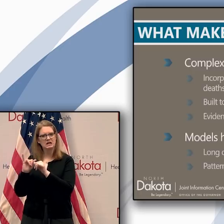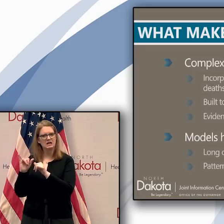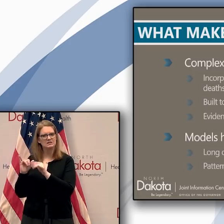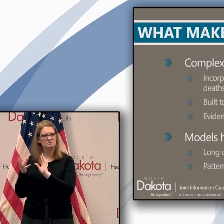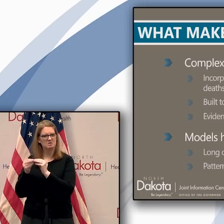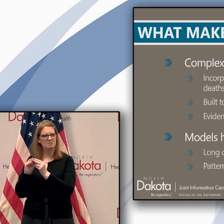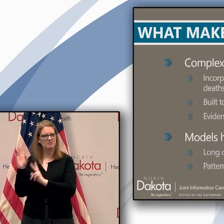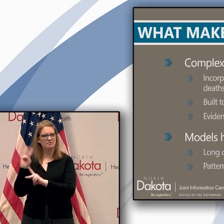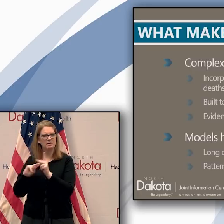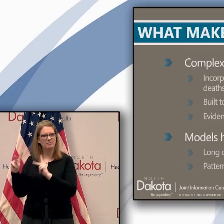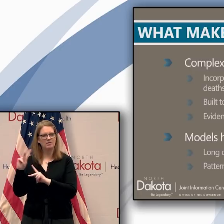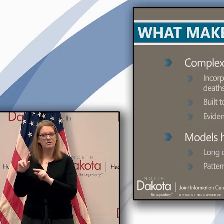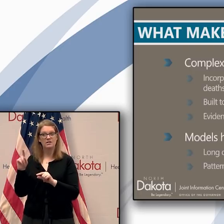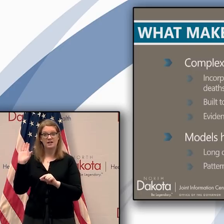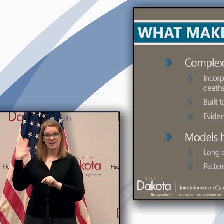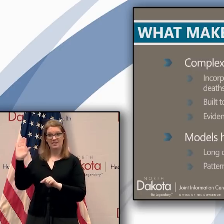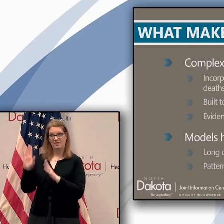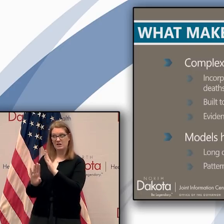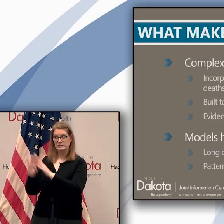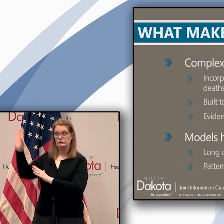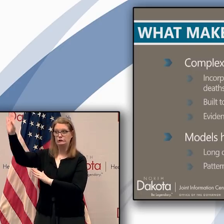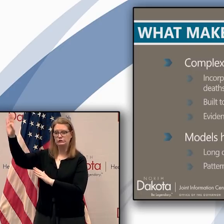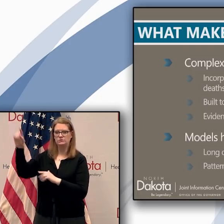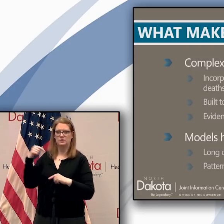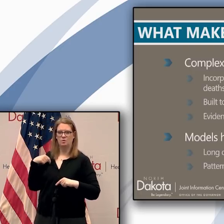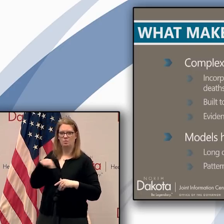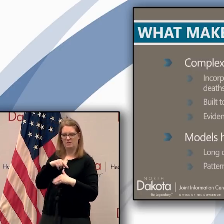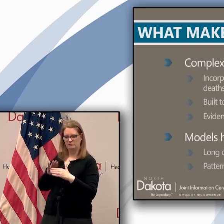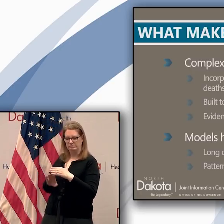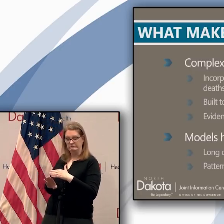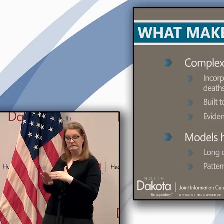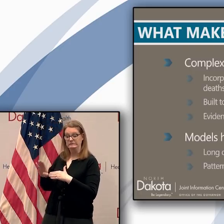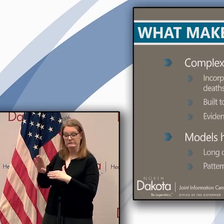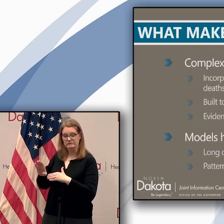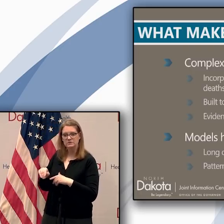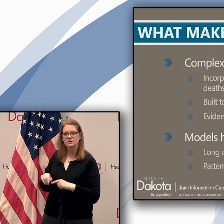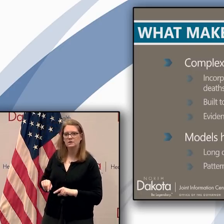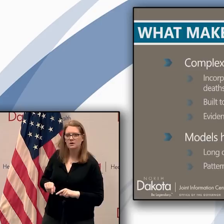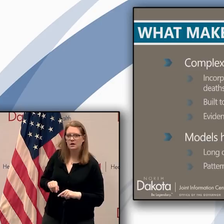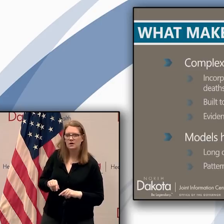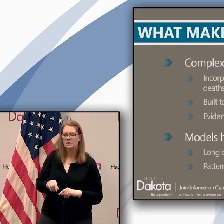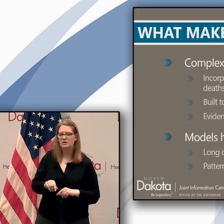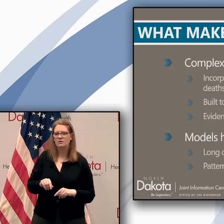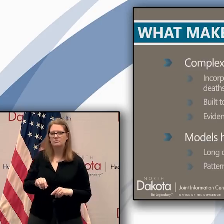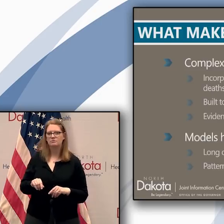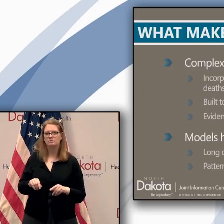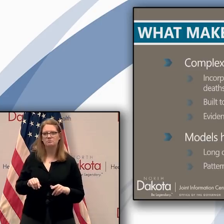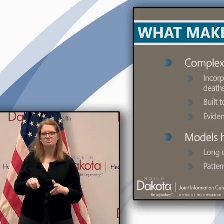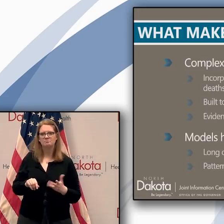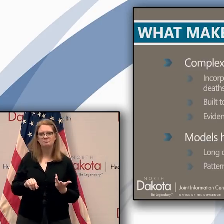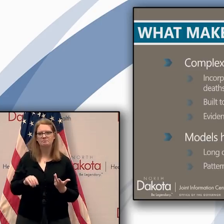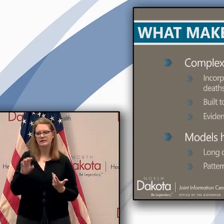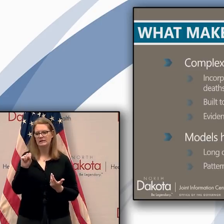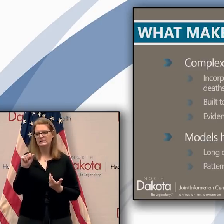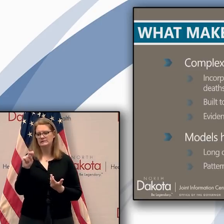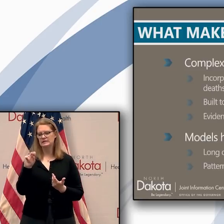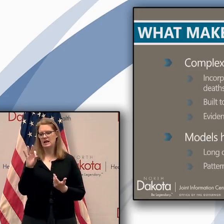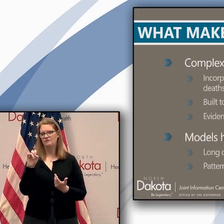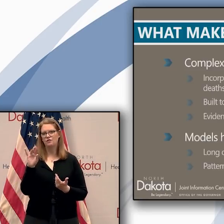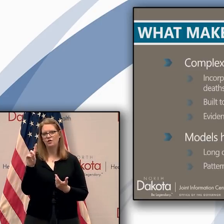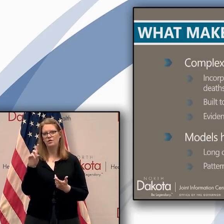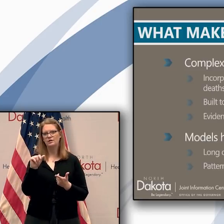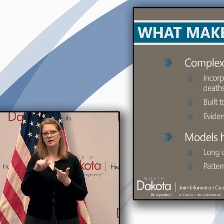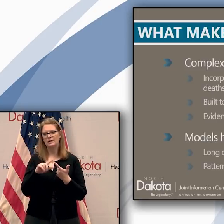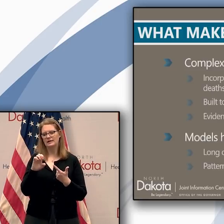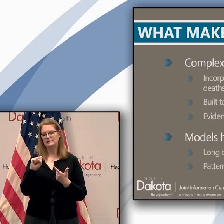were weeks ahead of us in terms of their curve. And again, the partnership between Sanford, Essentia,